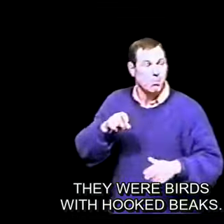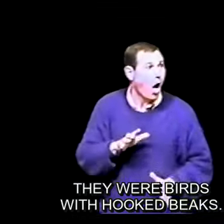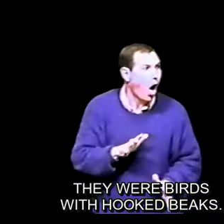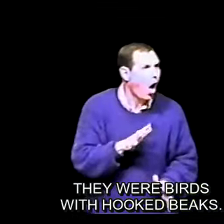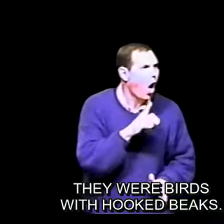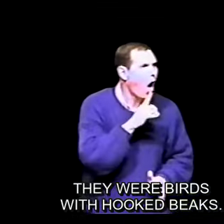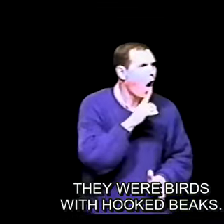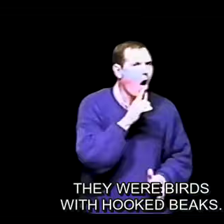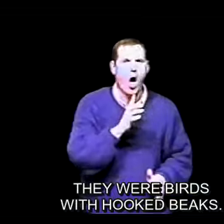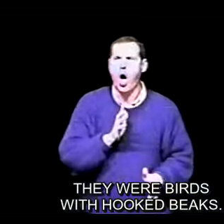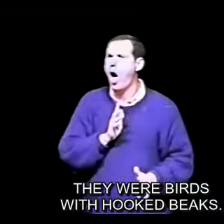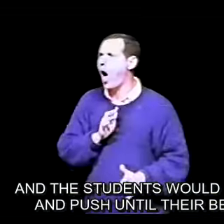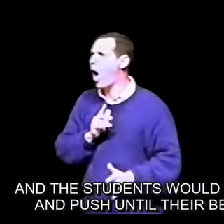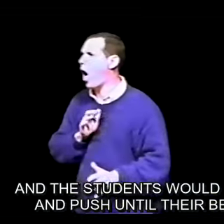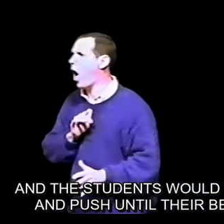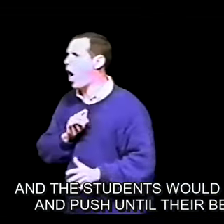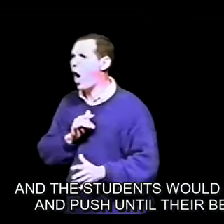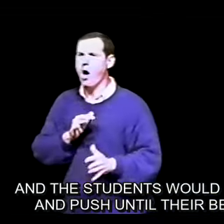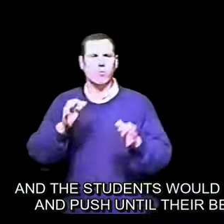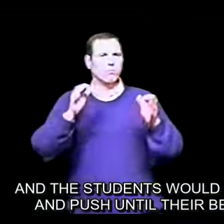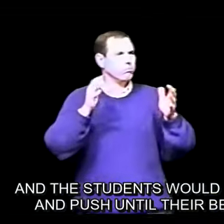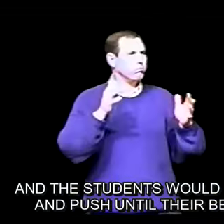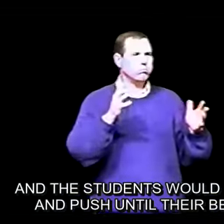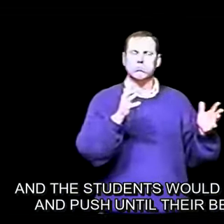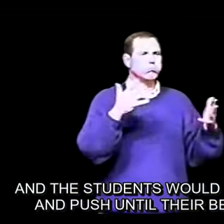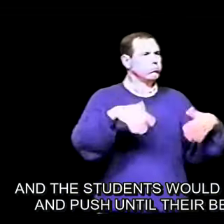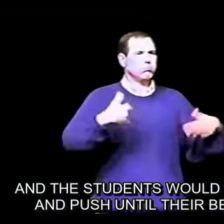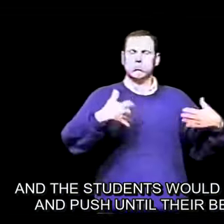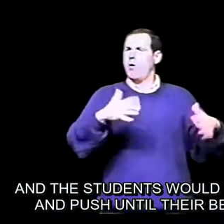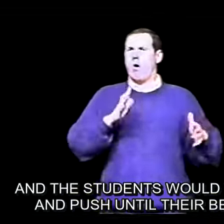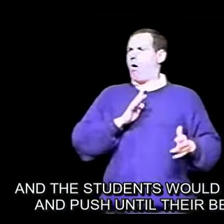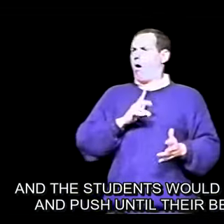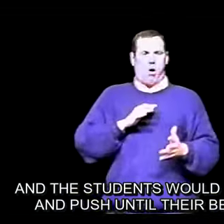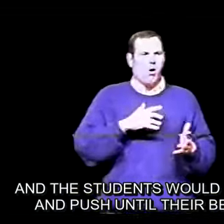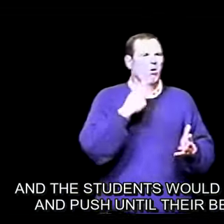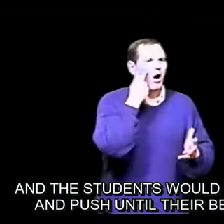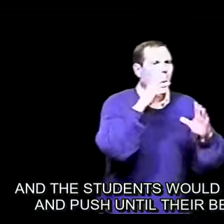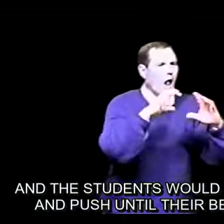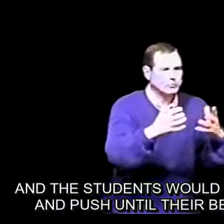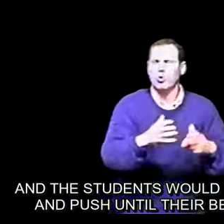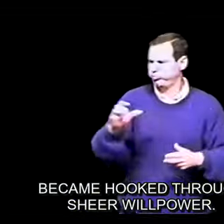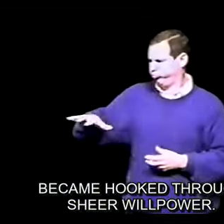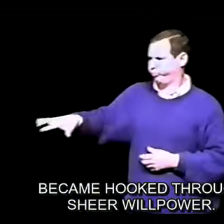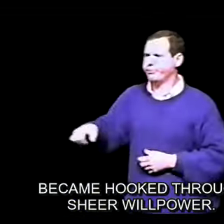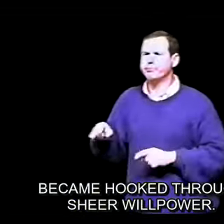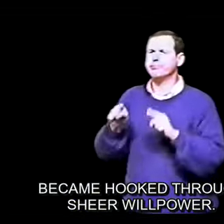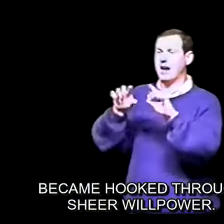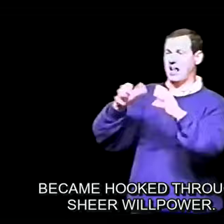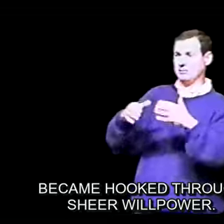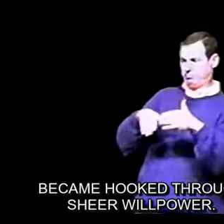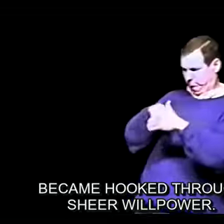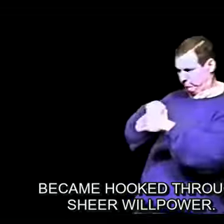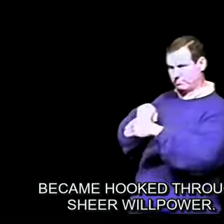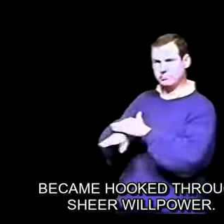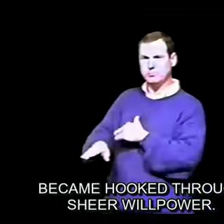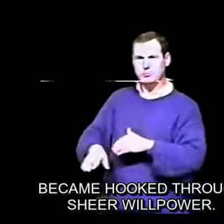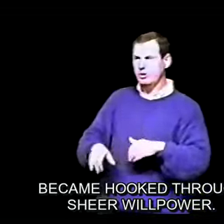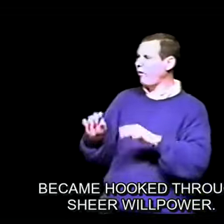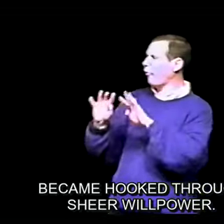hooked beaks, and the students would think and push until their beak became hooked through sheer